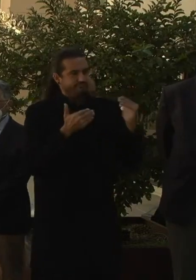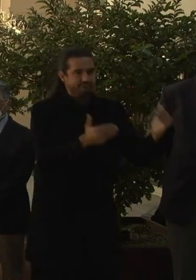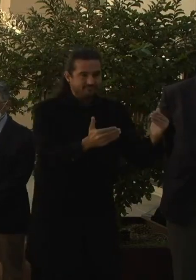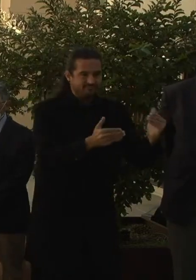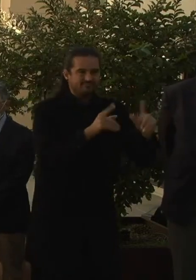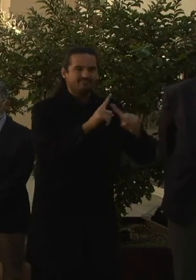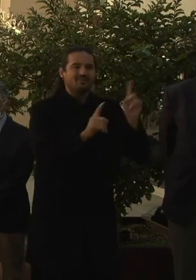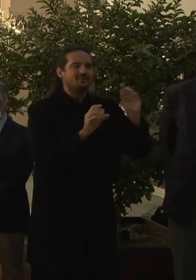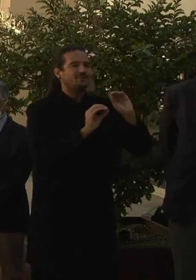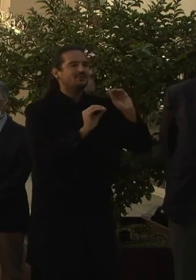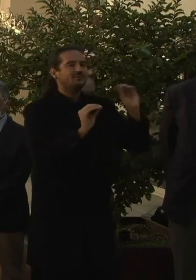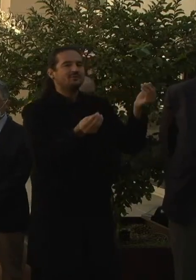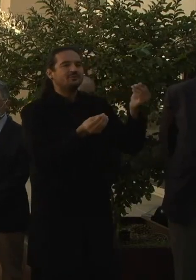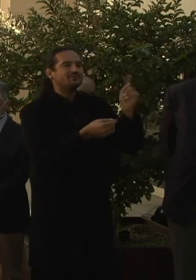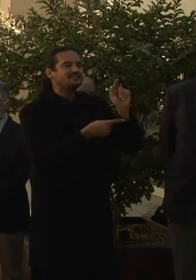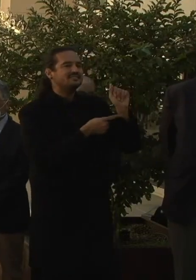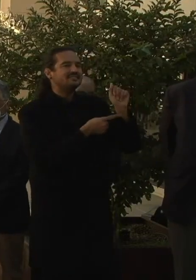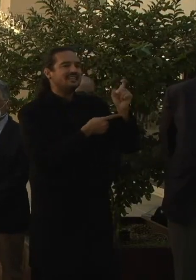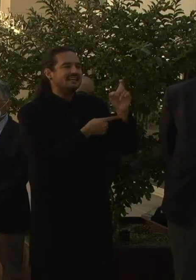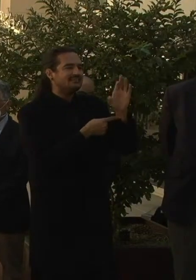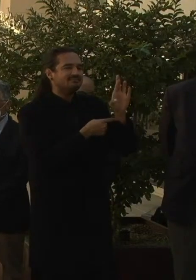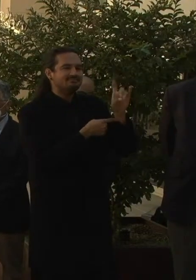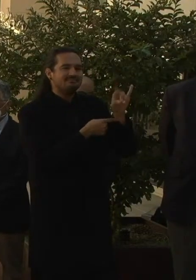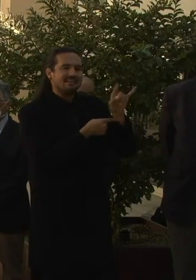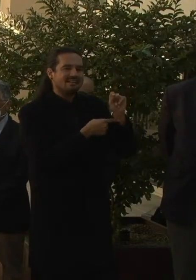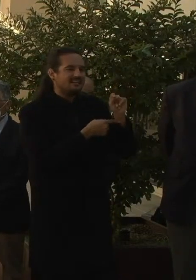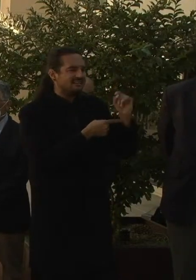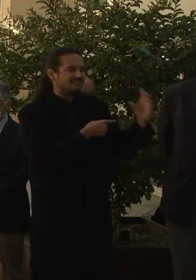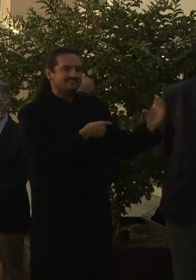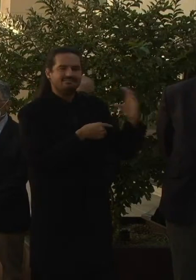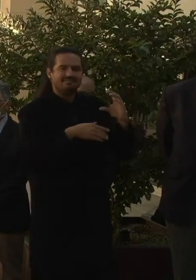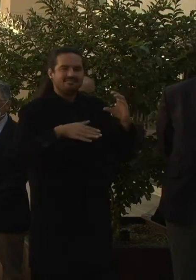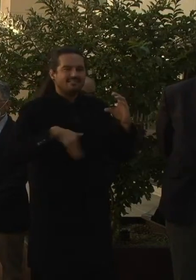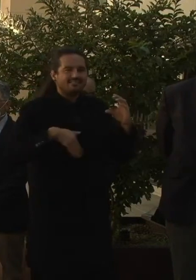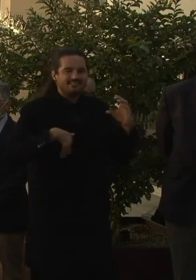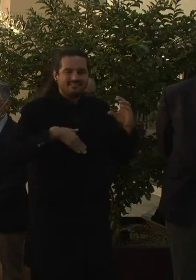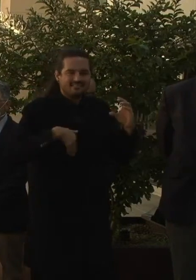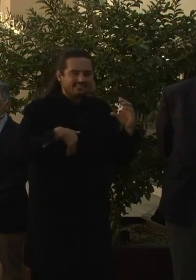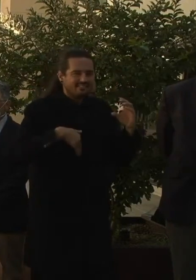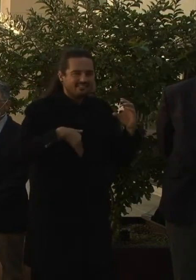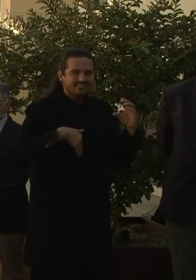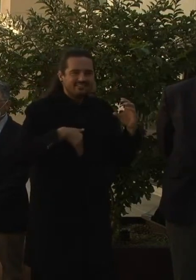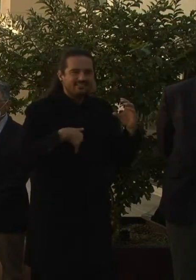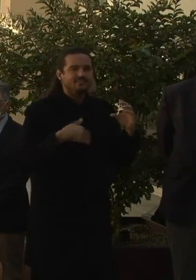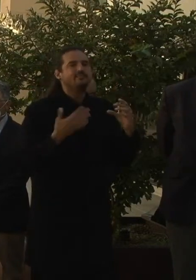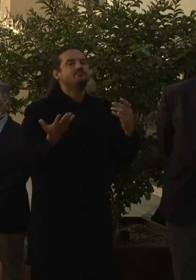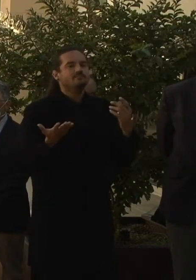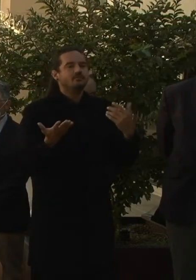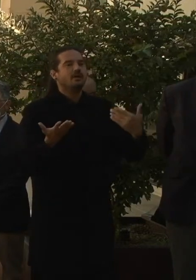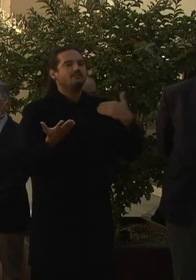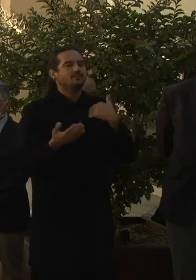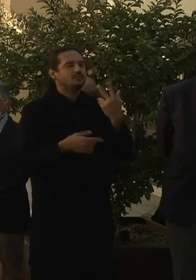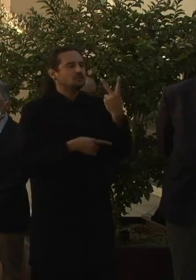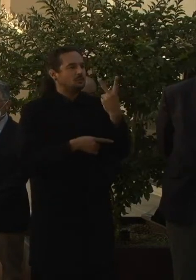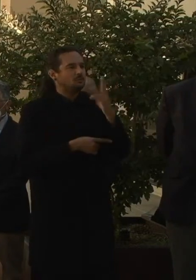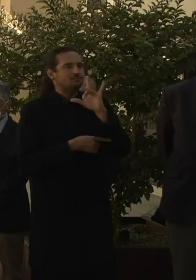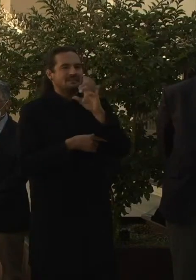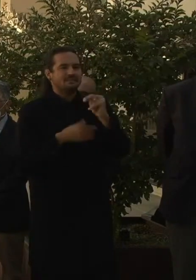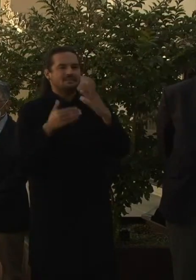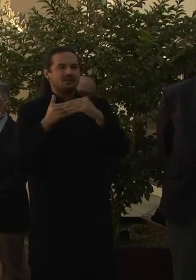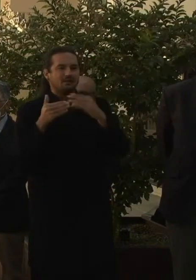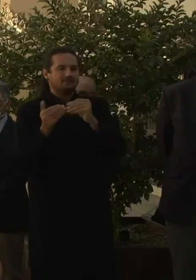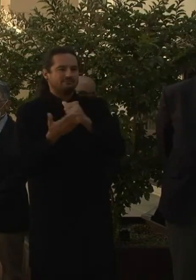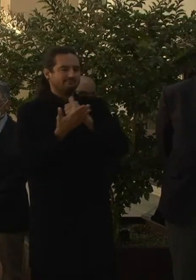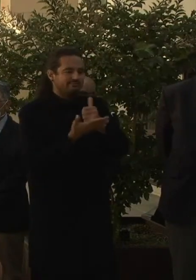in this year's budget, as was mentioned, $22 billion, $10 billion going for affordable housing. The